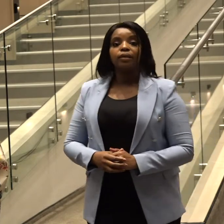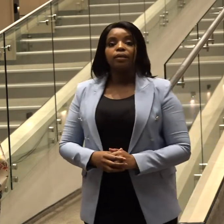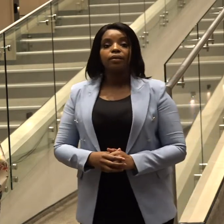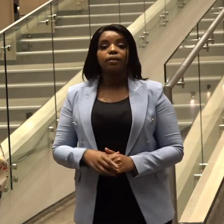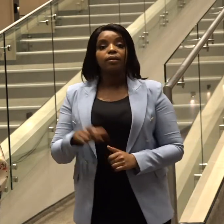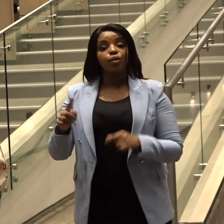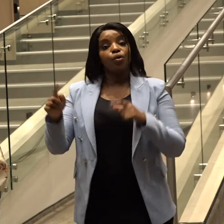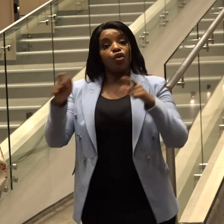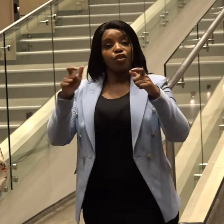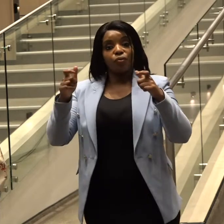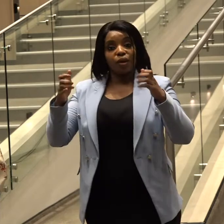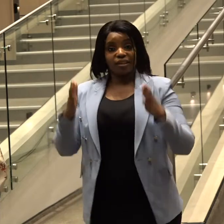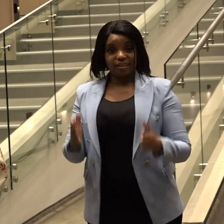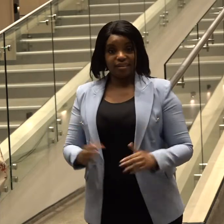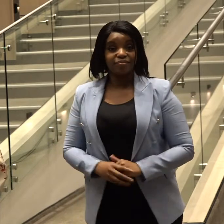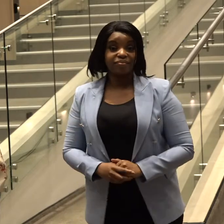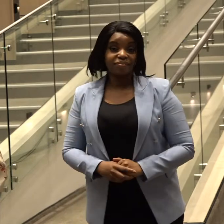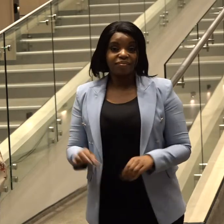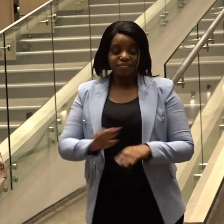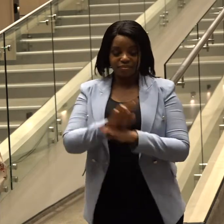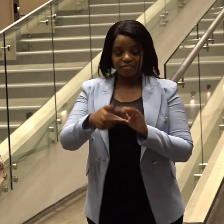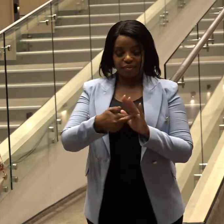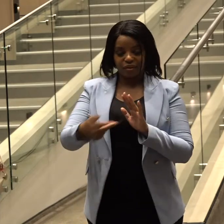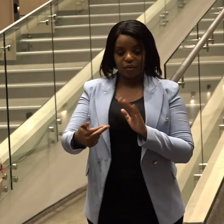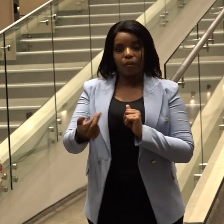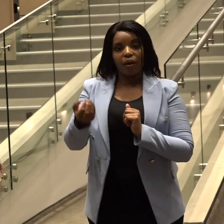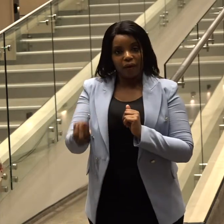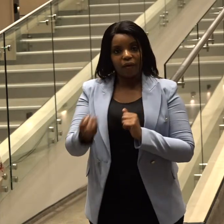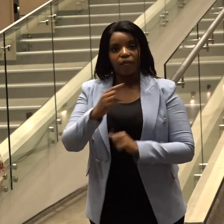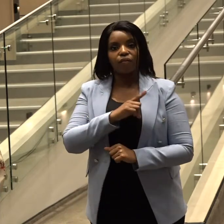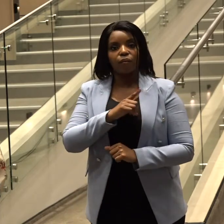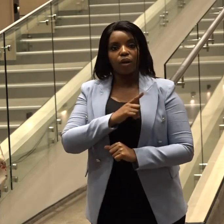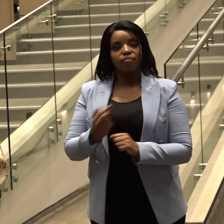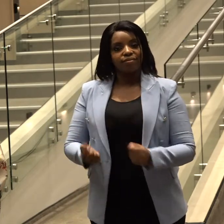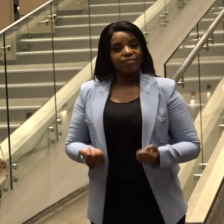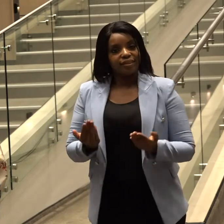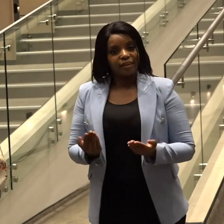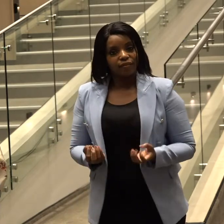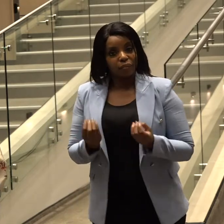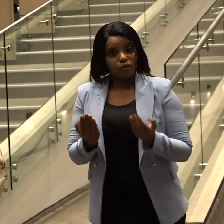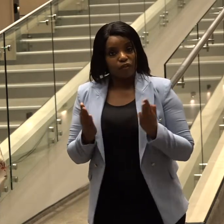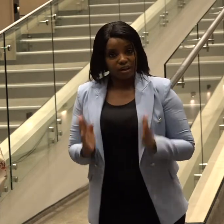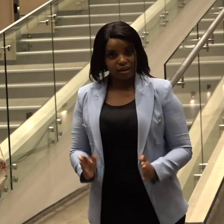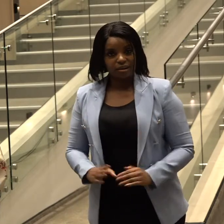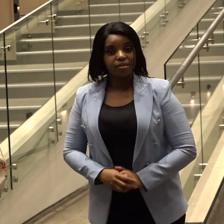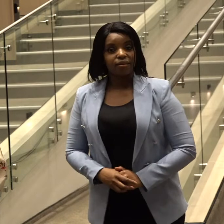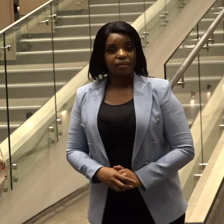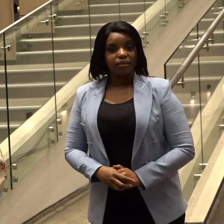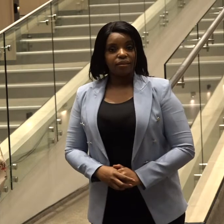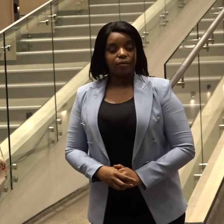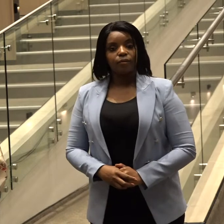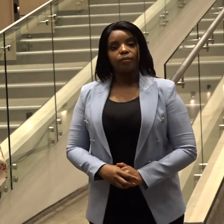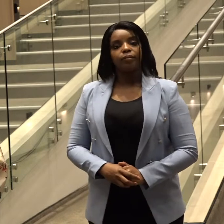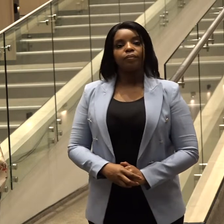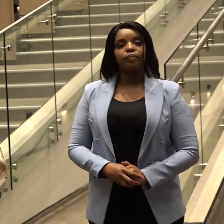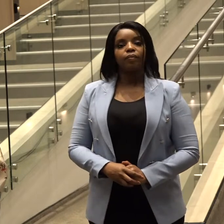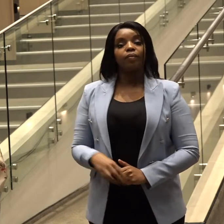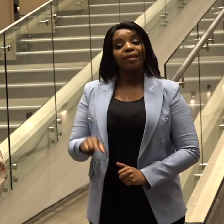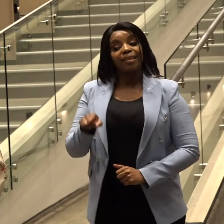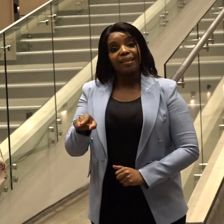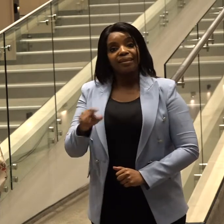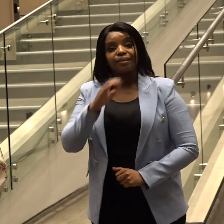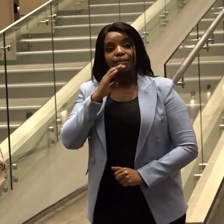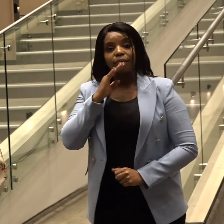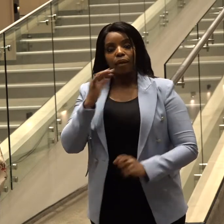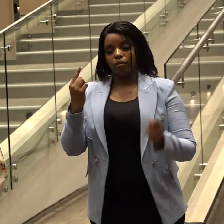will be playing a role here of a service provider which would be in conflict